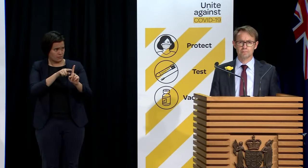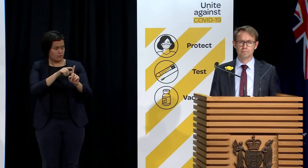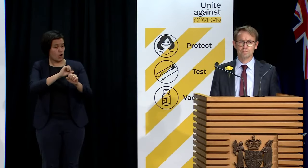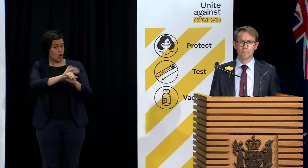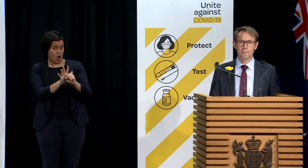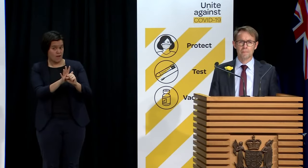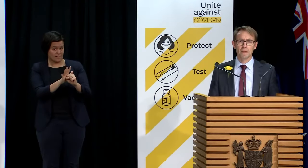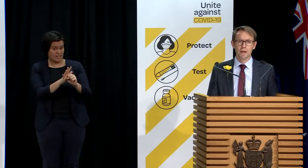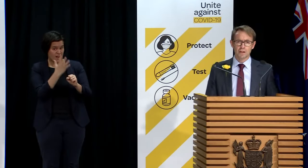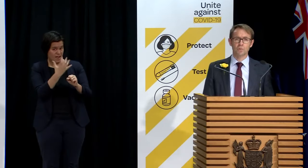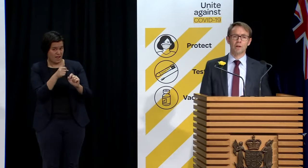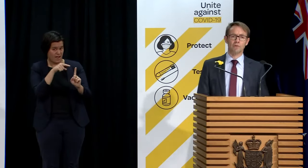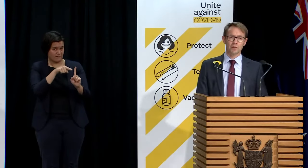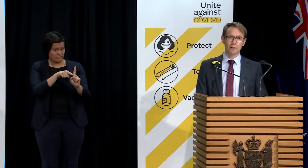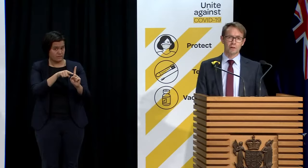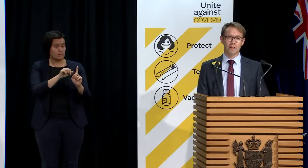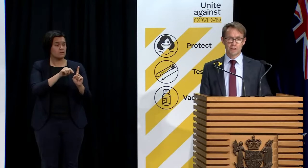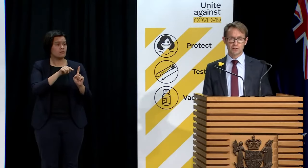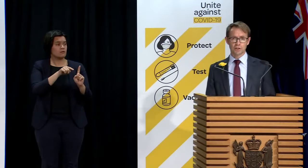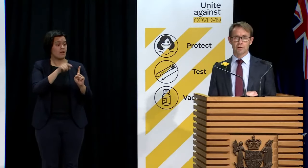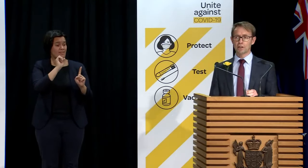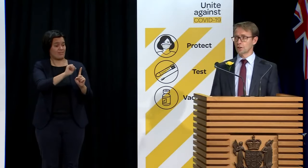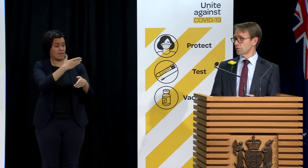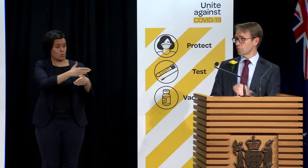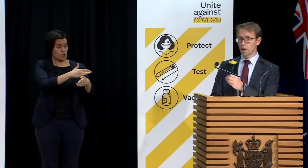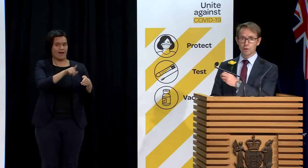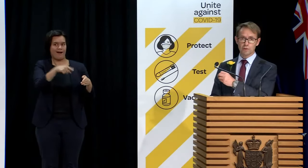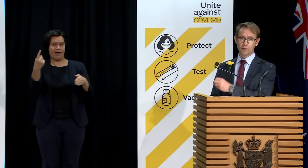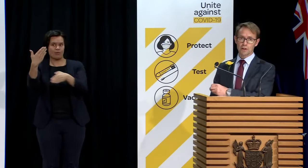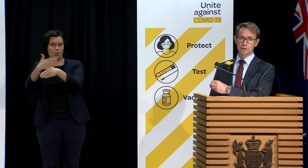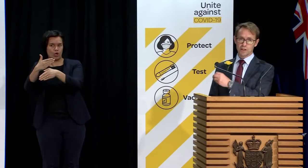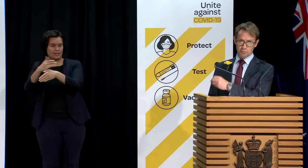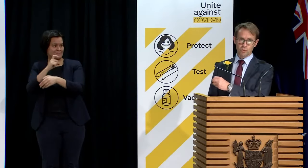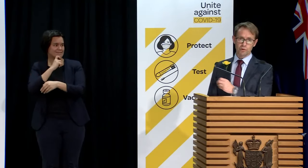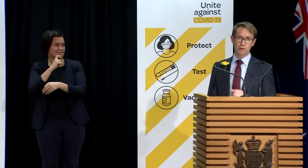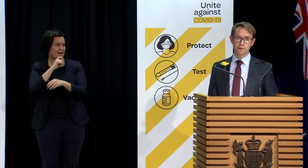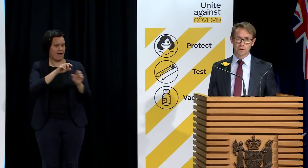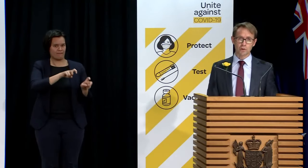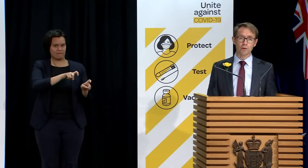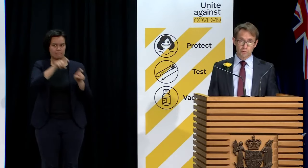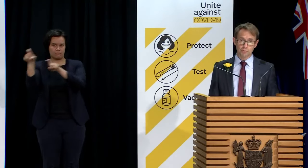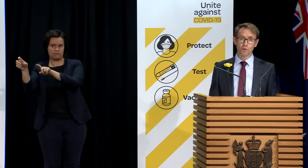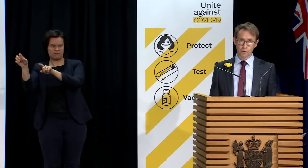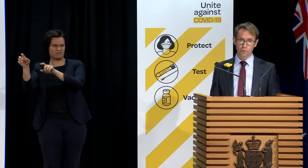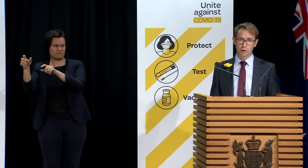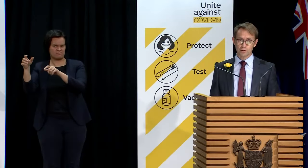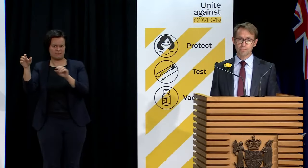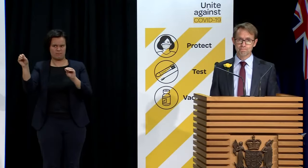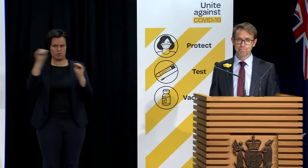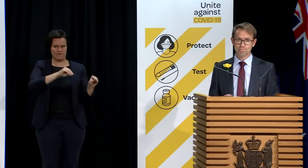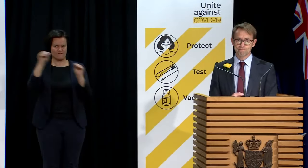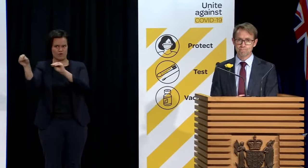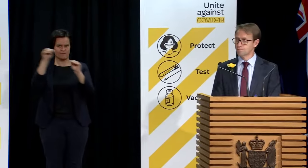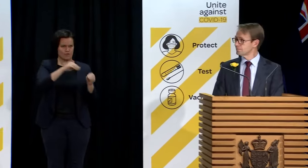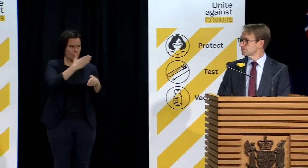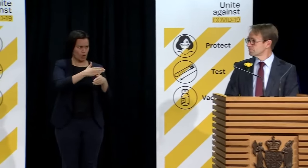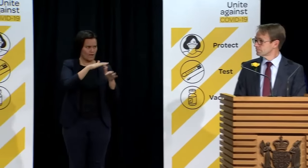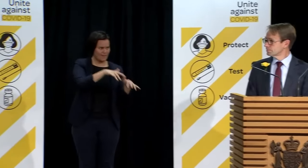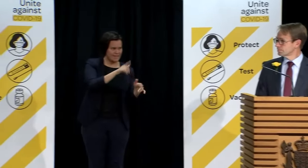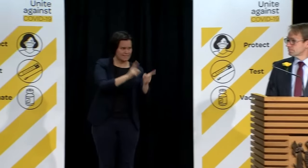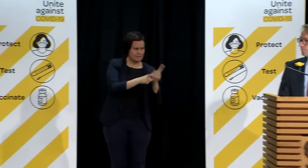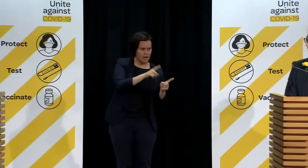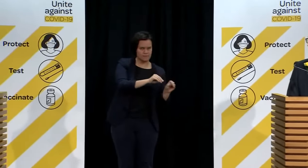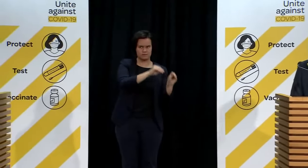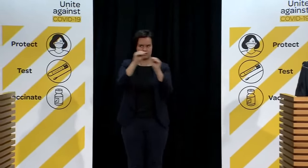Is that a concern? It's one of the key considerations for why we advise to keep Northland in alert level 4. You will have said that one of the considerations